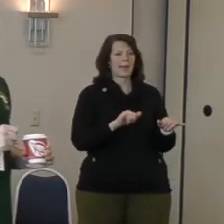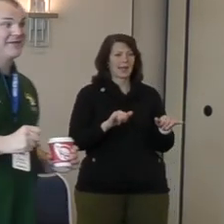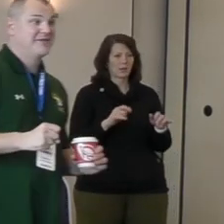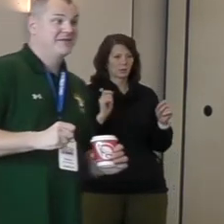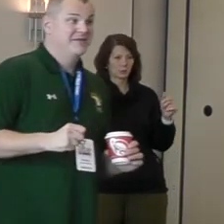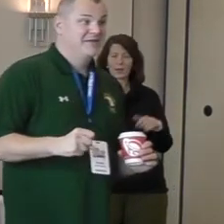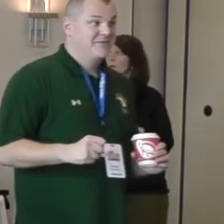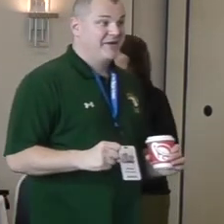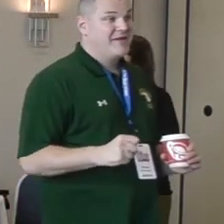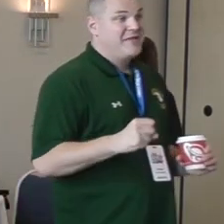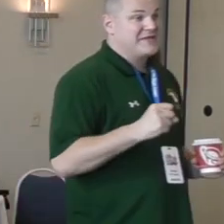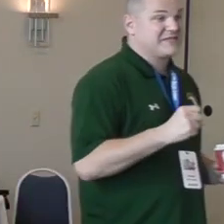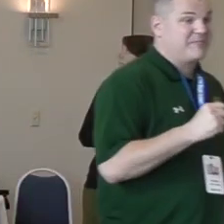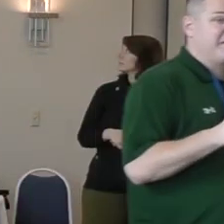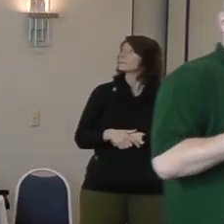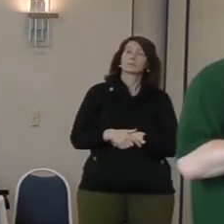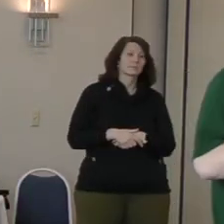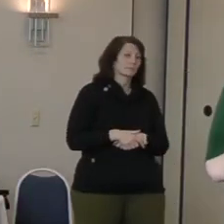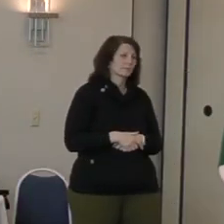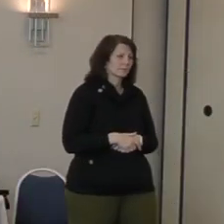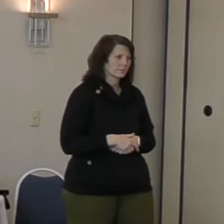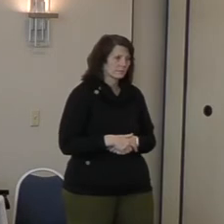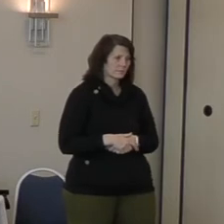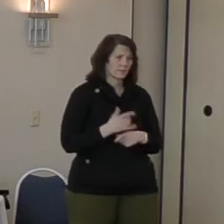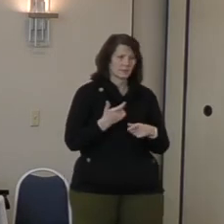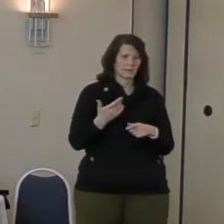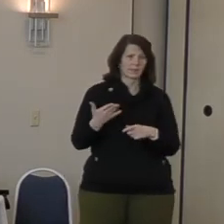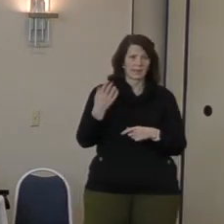away, right? This is a big thing I see.